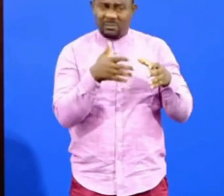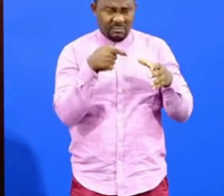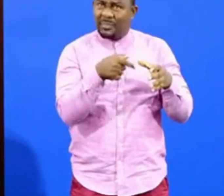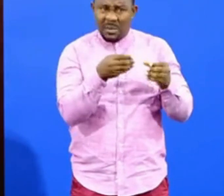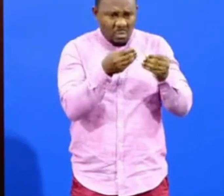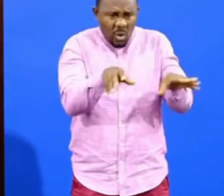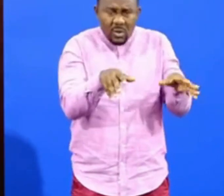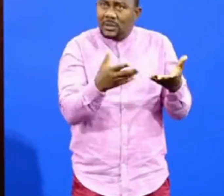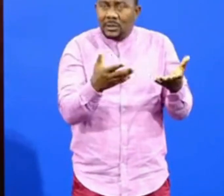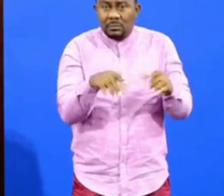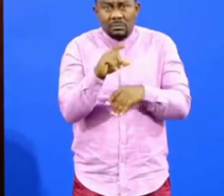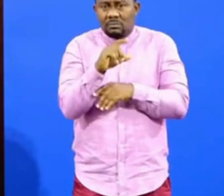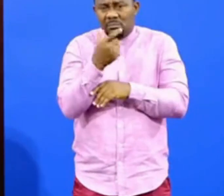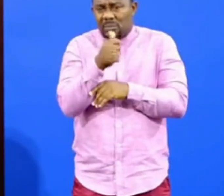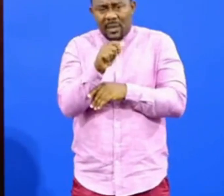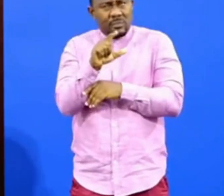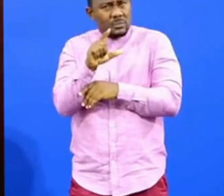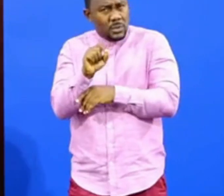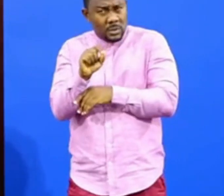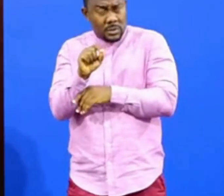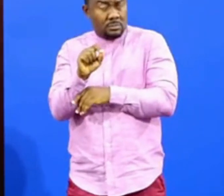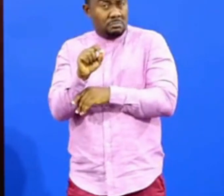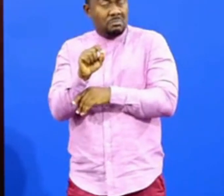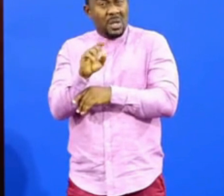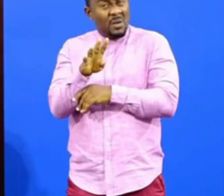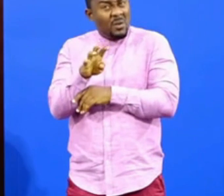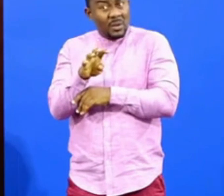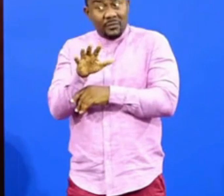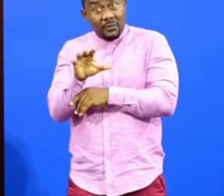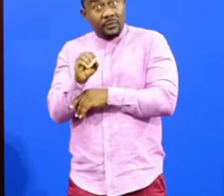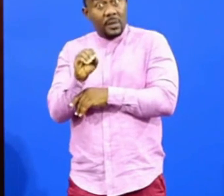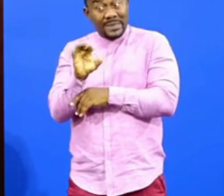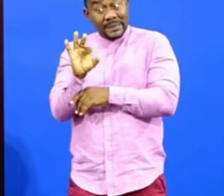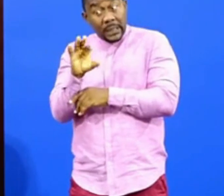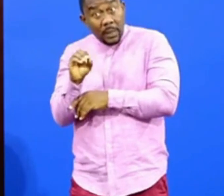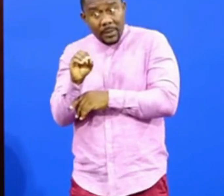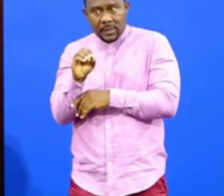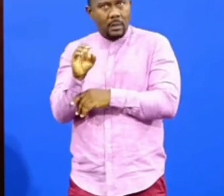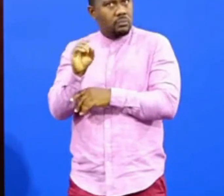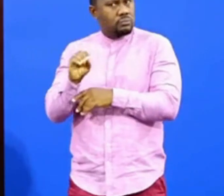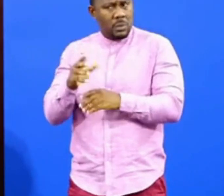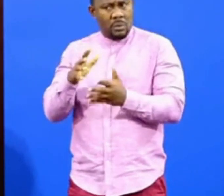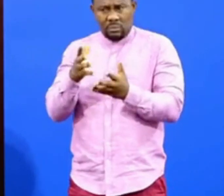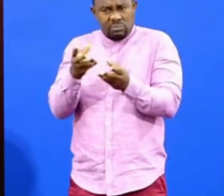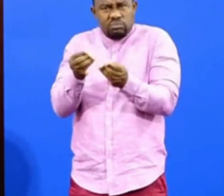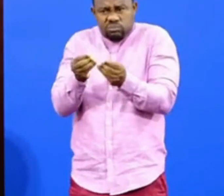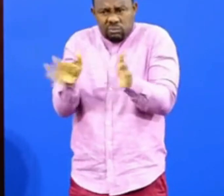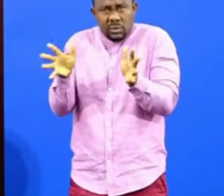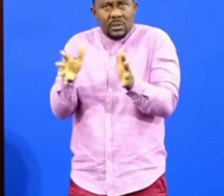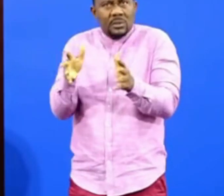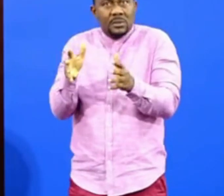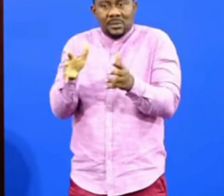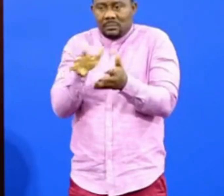10, 20, 40, 50, even 90% of some of those commodities go to waste simply because of storage or lack of